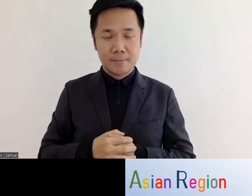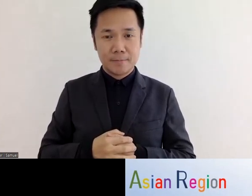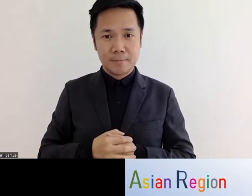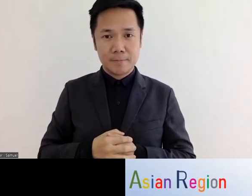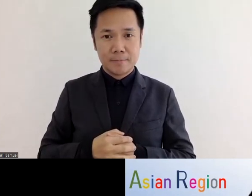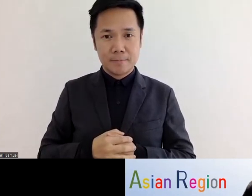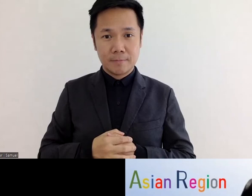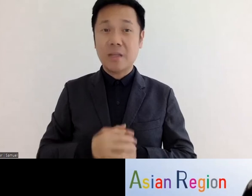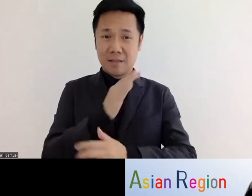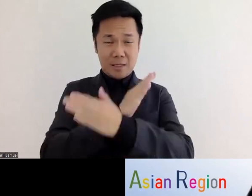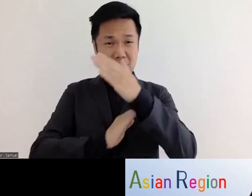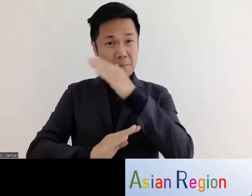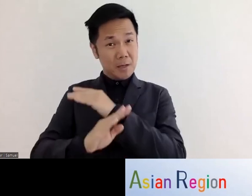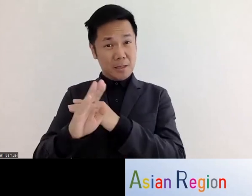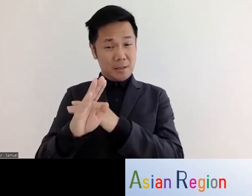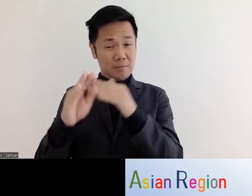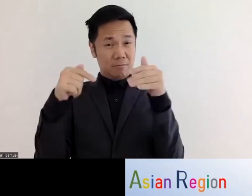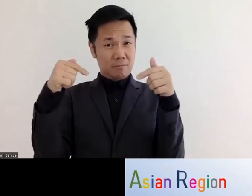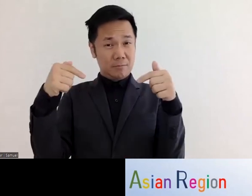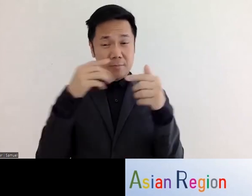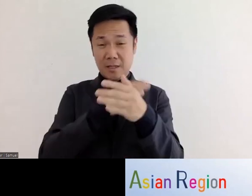the disability or a person with